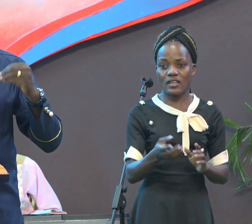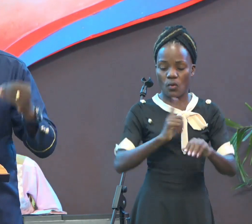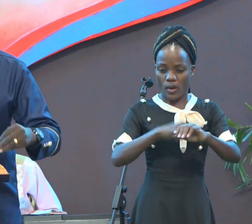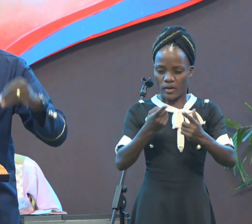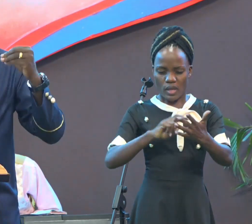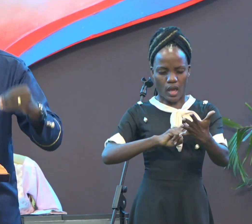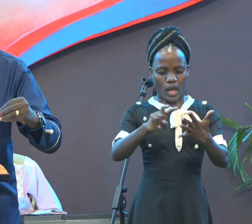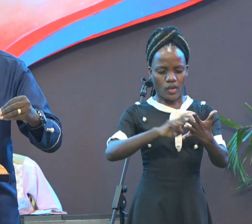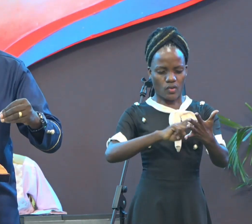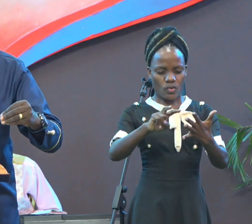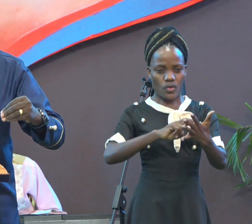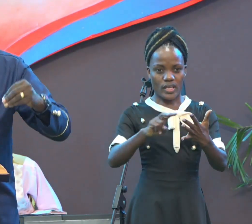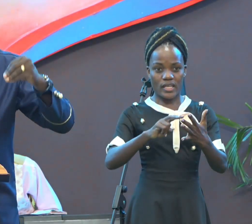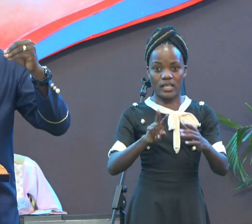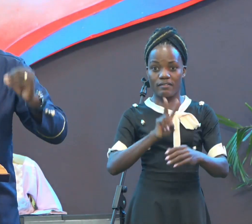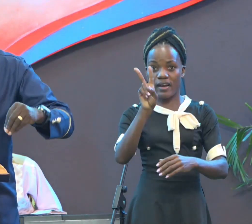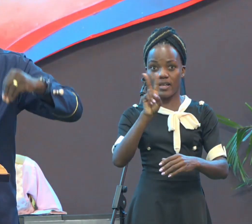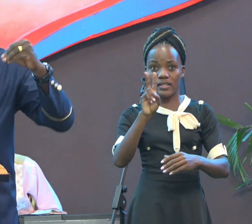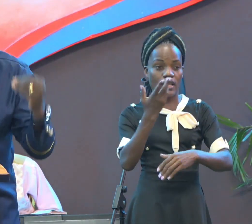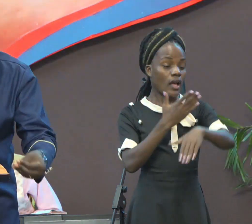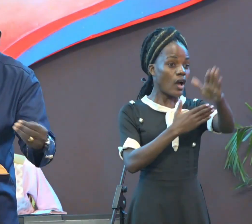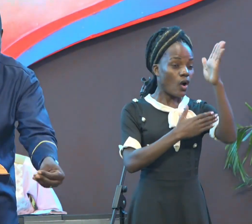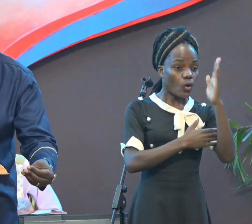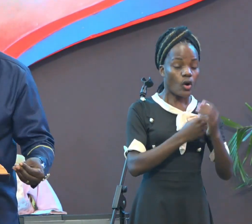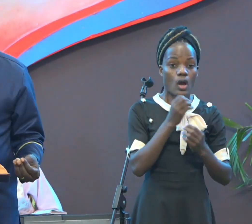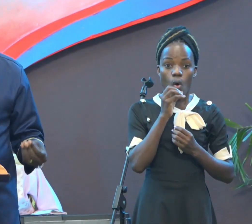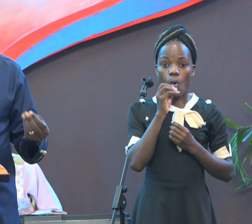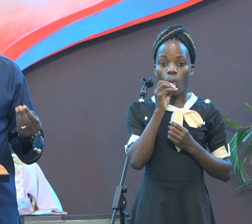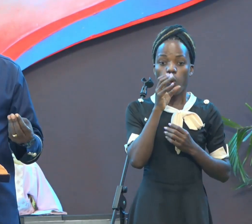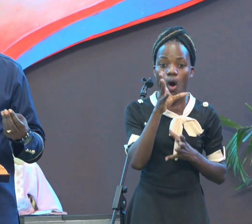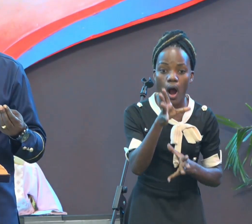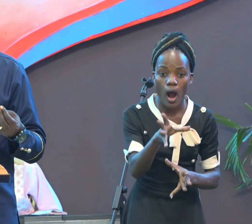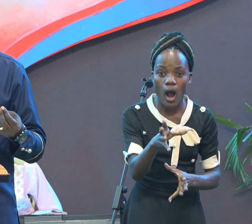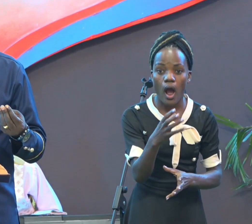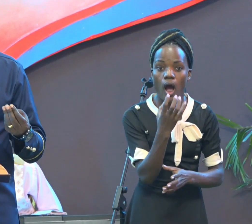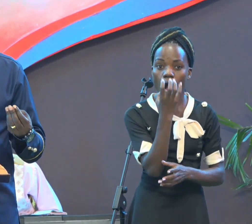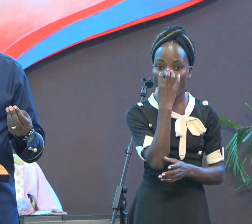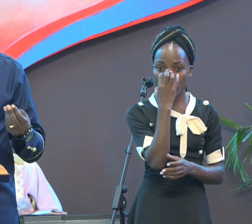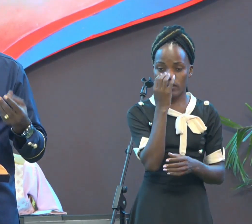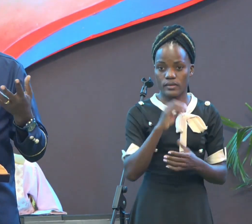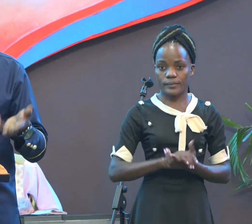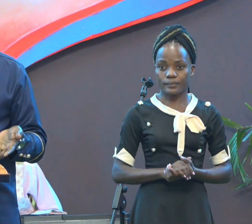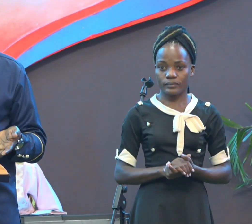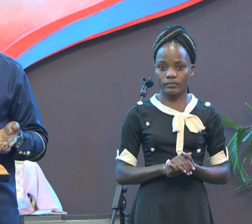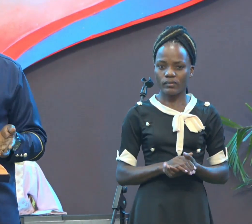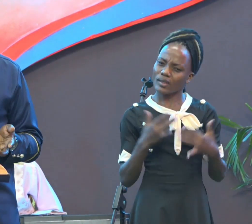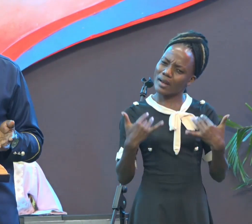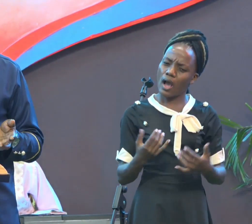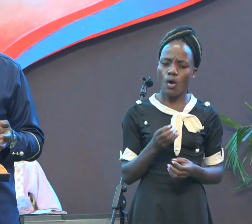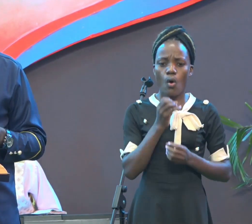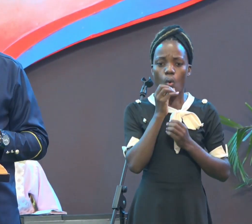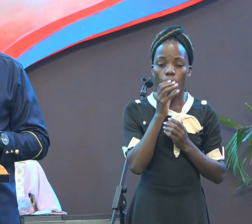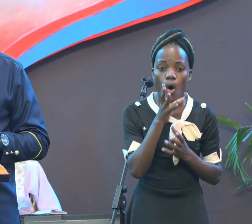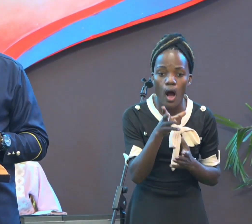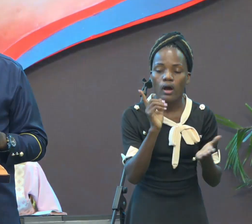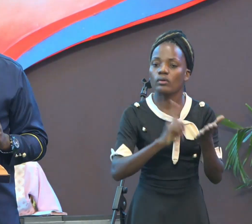scriptures. Mbu Katonda n'afuuwa omukka ogw'obulamu. That the Lord breathed the breath of life. Kati omukka awo kye ki? Now what